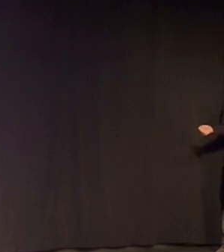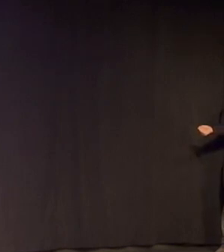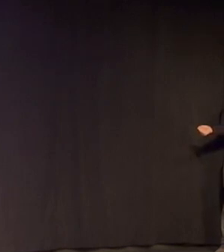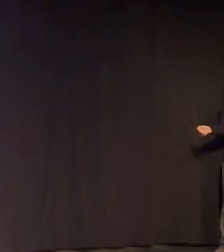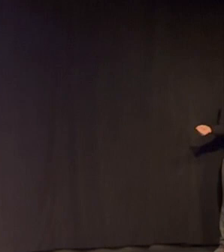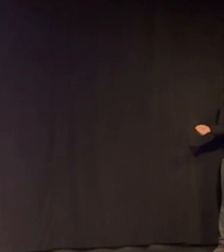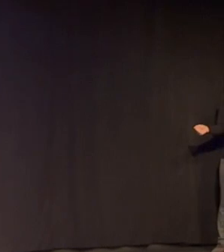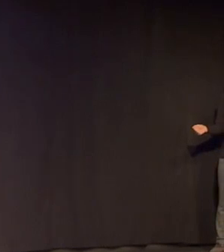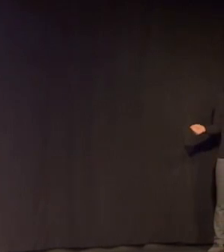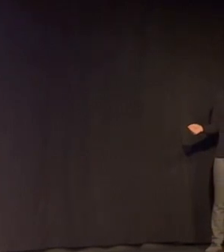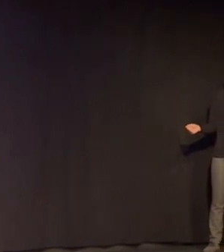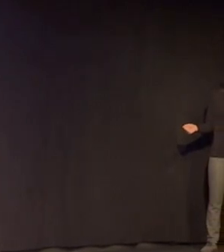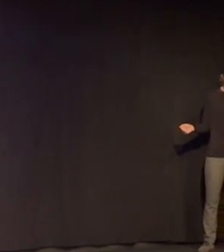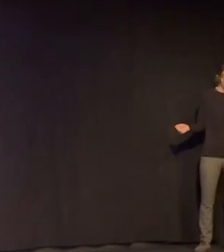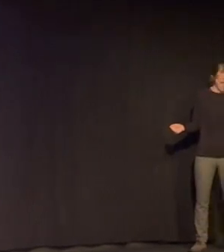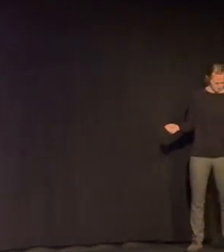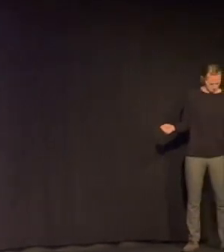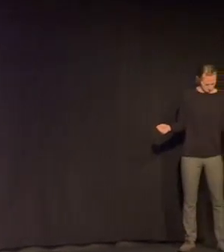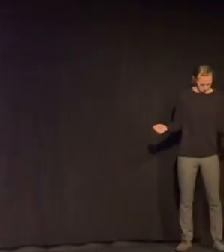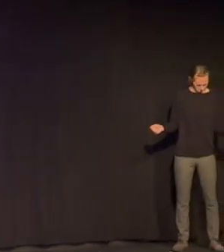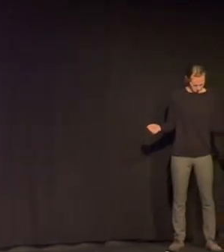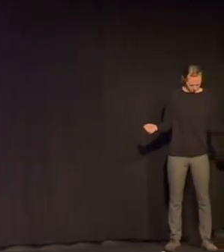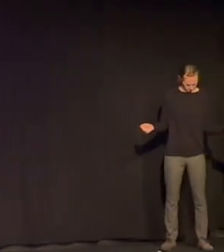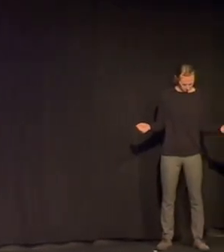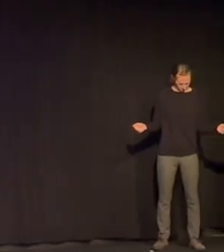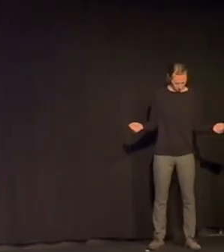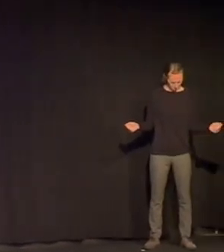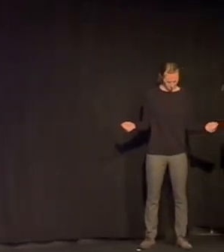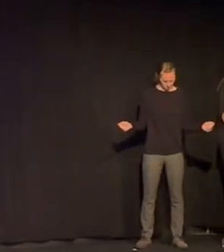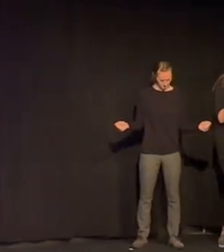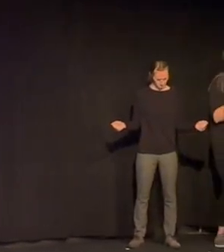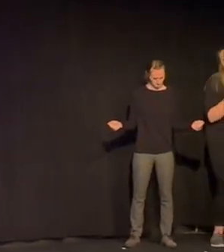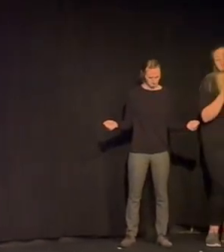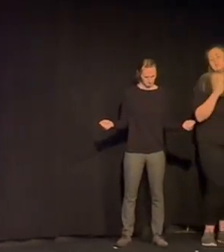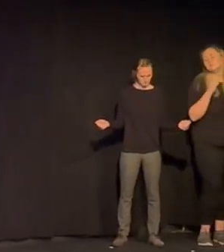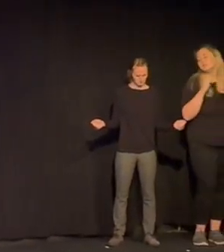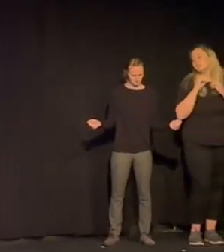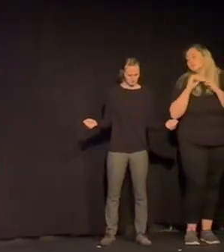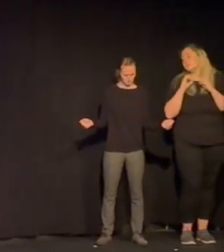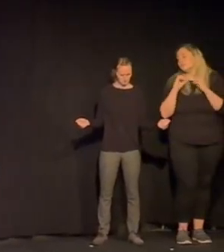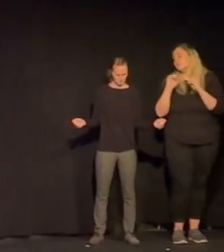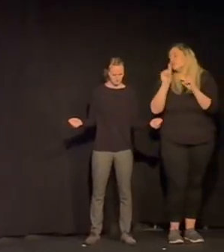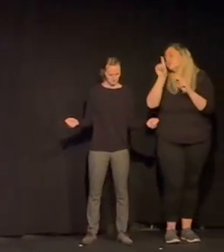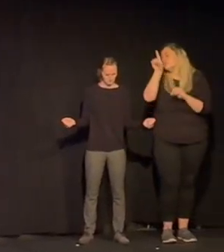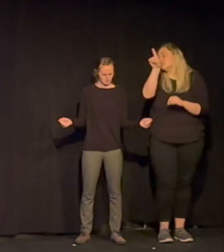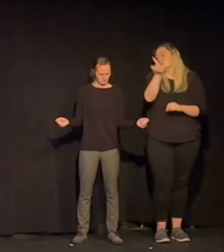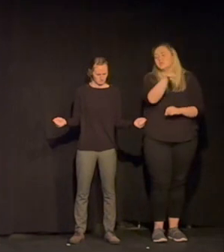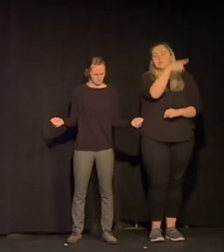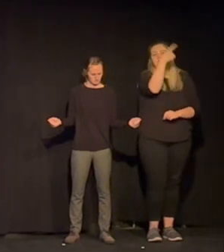Not peace. Not bliss. Just